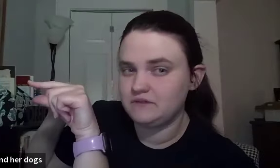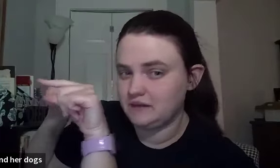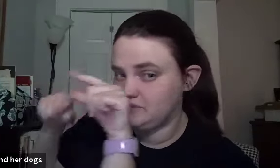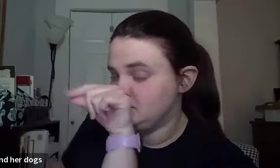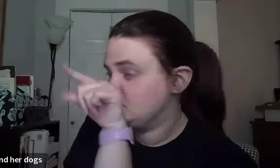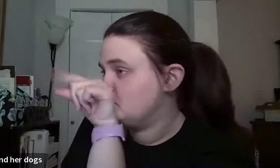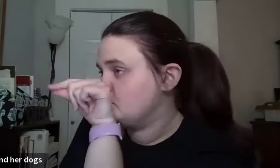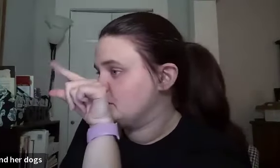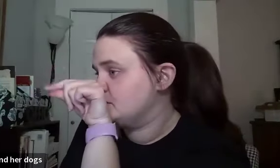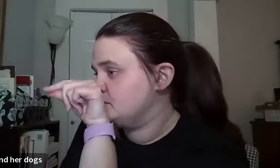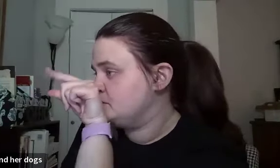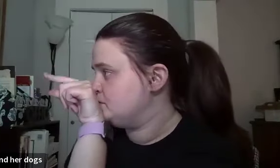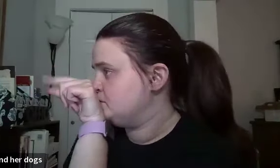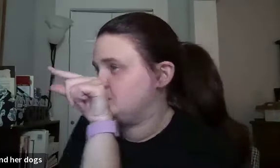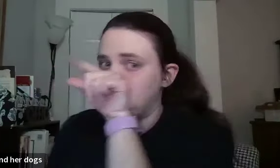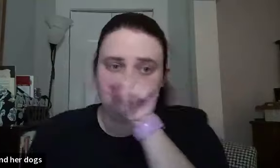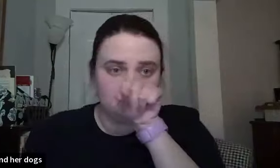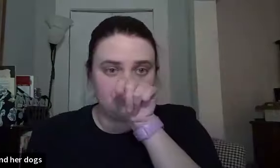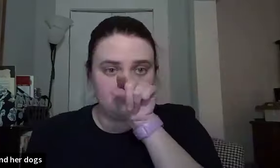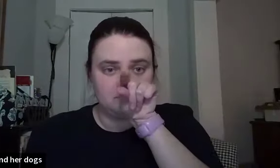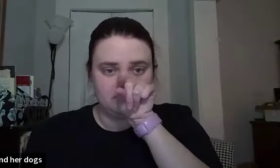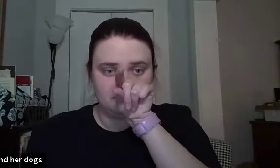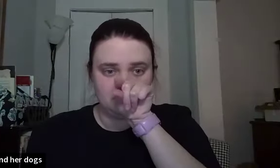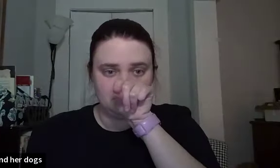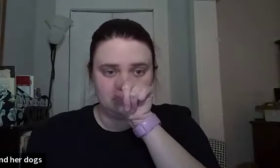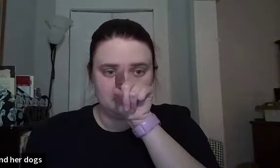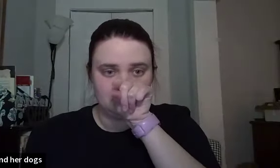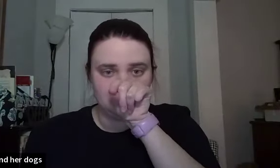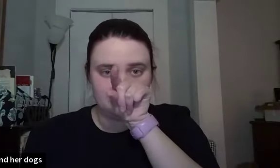like a beak. Bird. Bird. Bird.